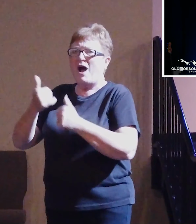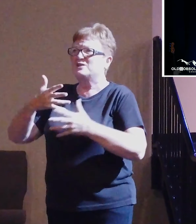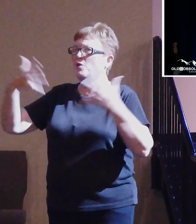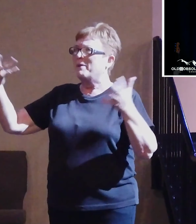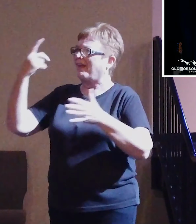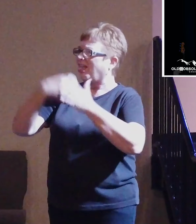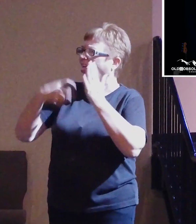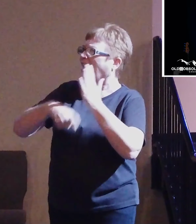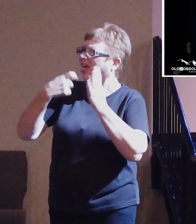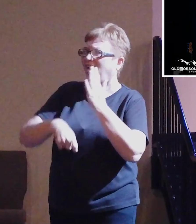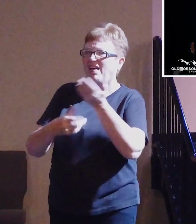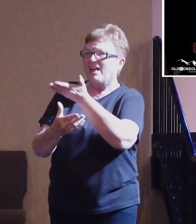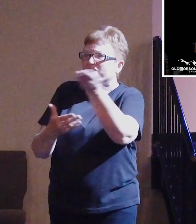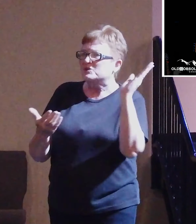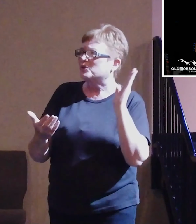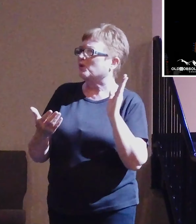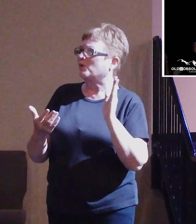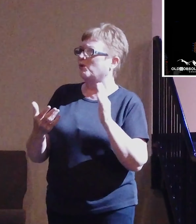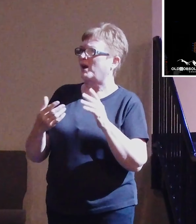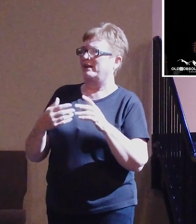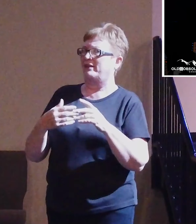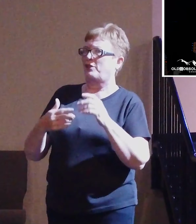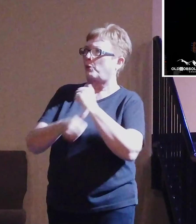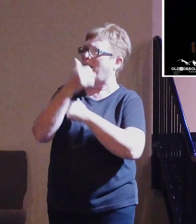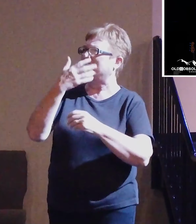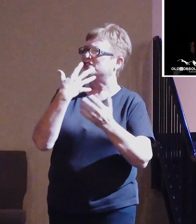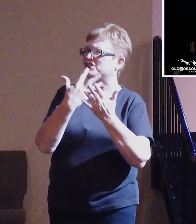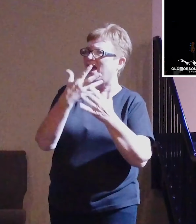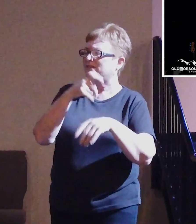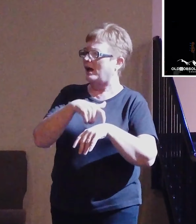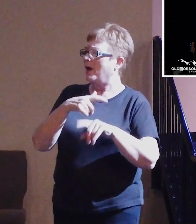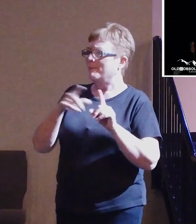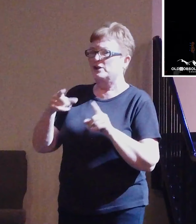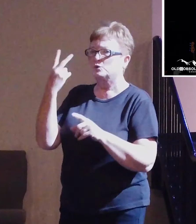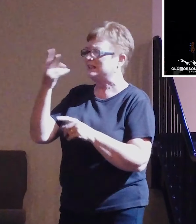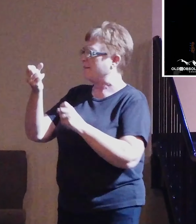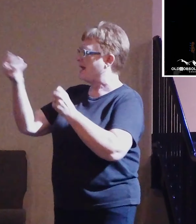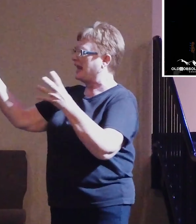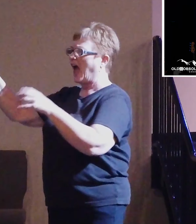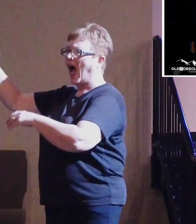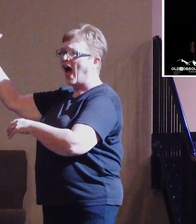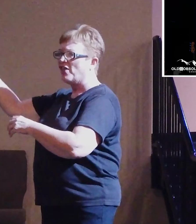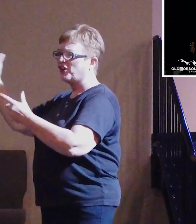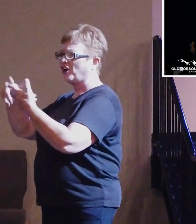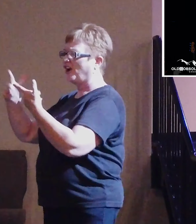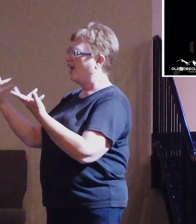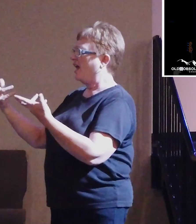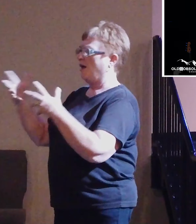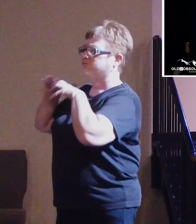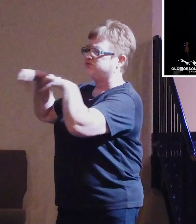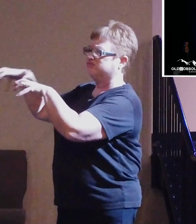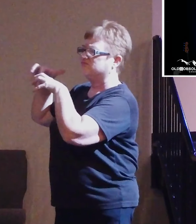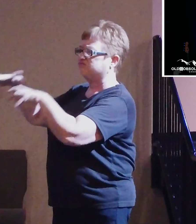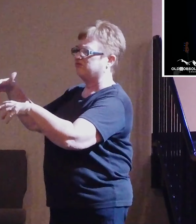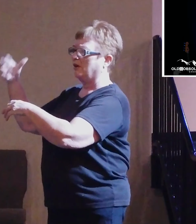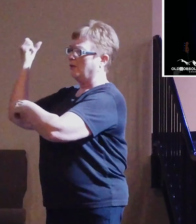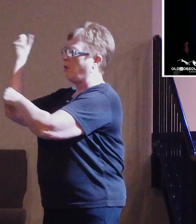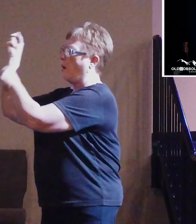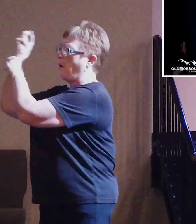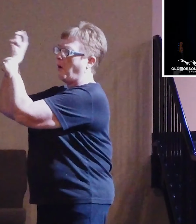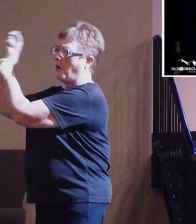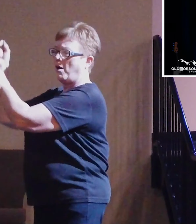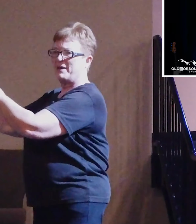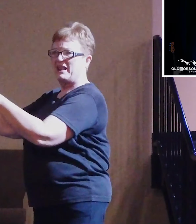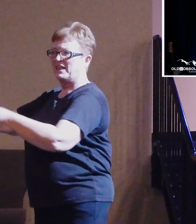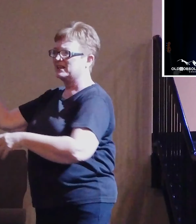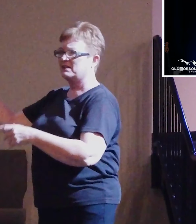and threats of jail time? And then over here, you have all these mass protests taking place and various public officials are